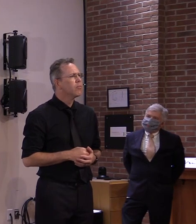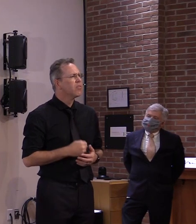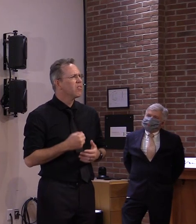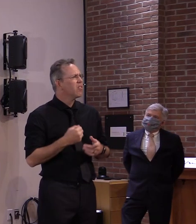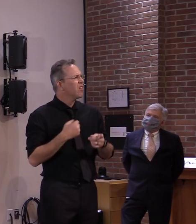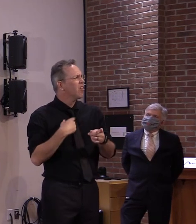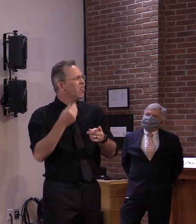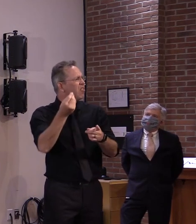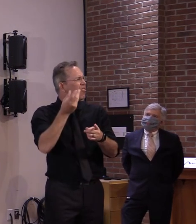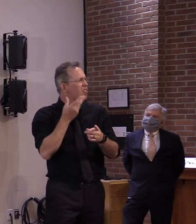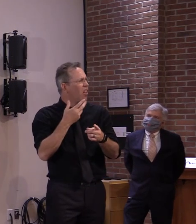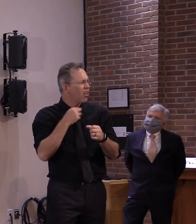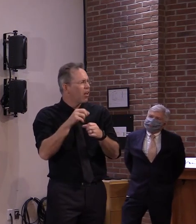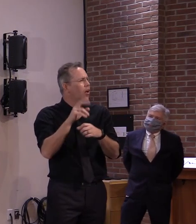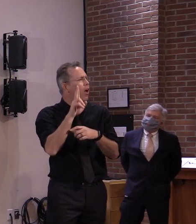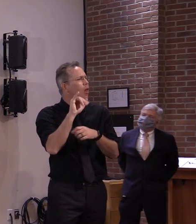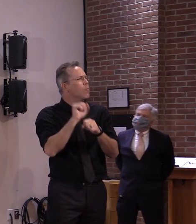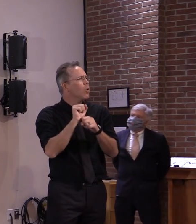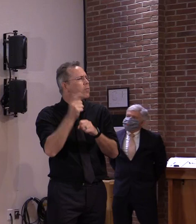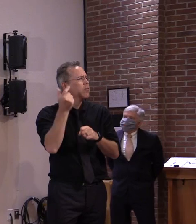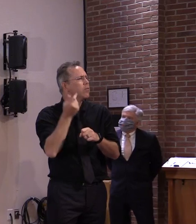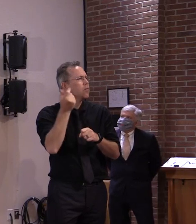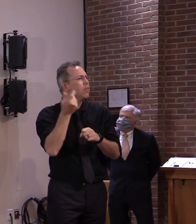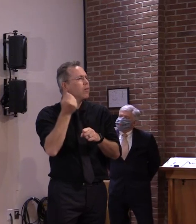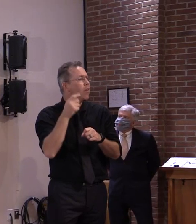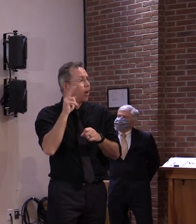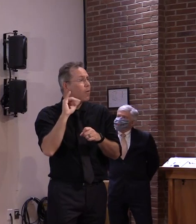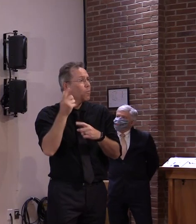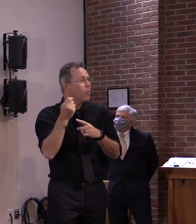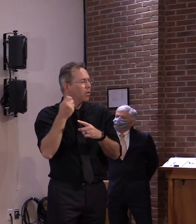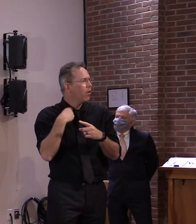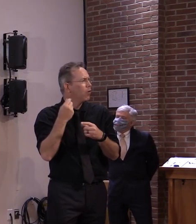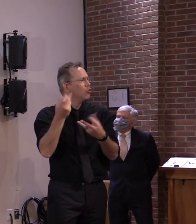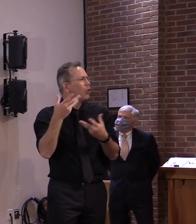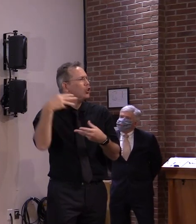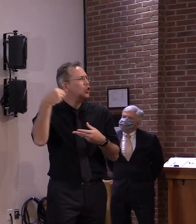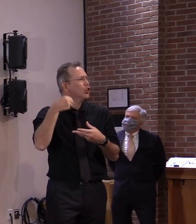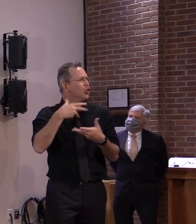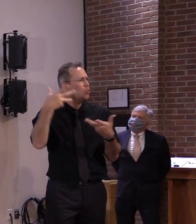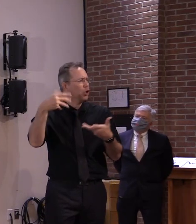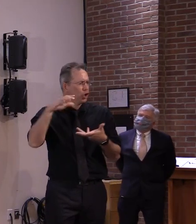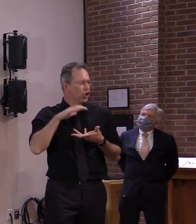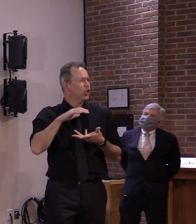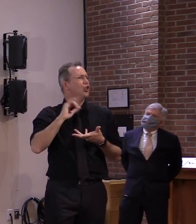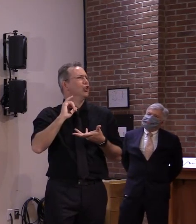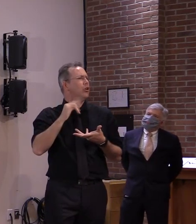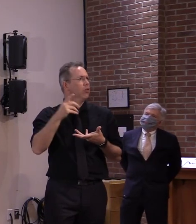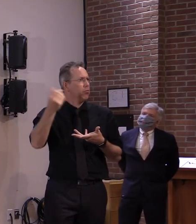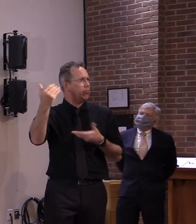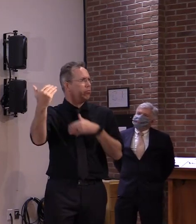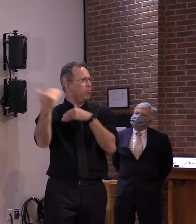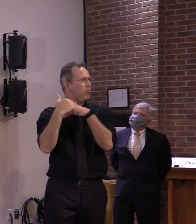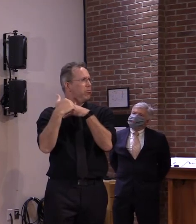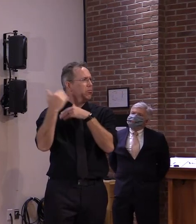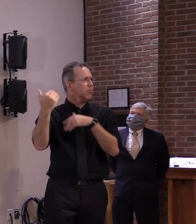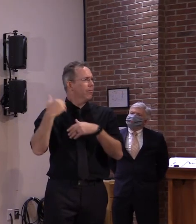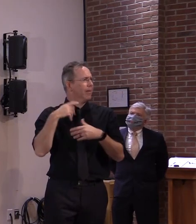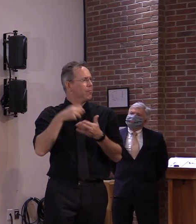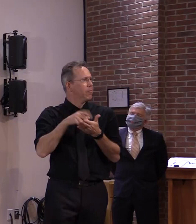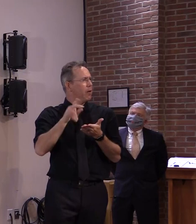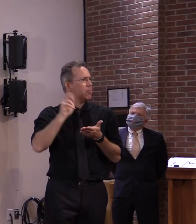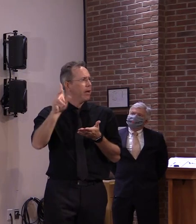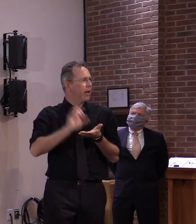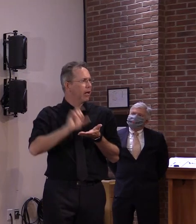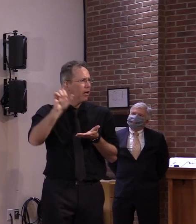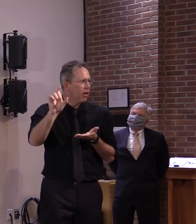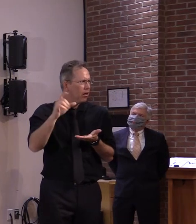to pay the state back money they weren't supposed to have gotten. I'm wondering how many